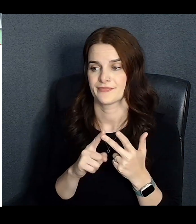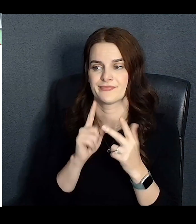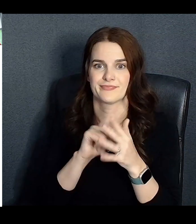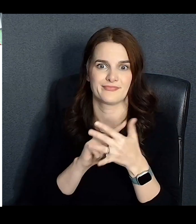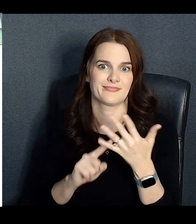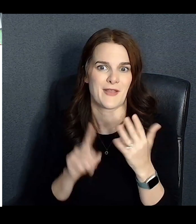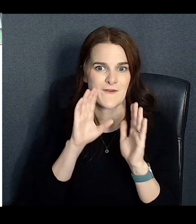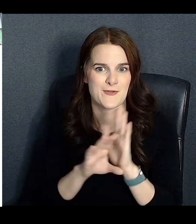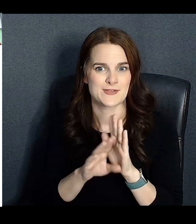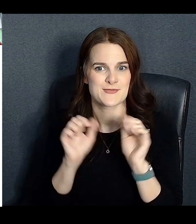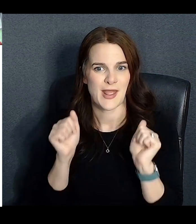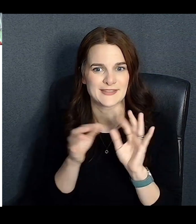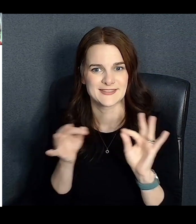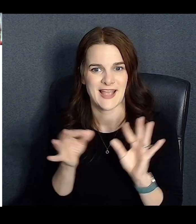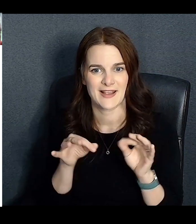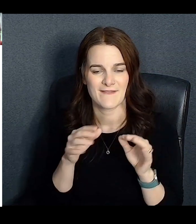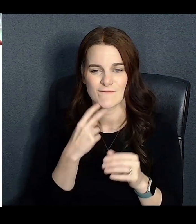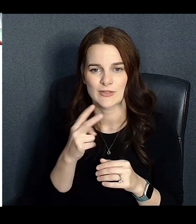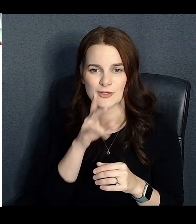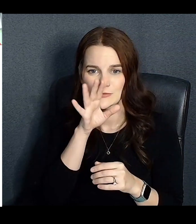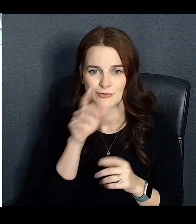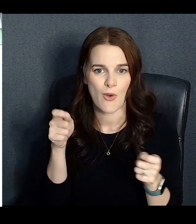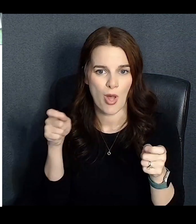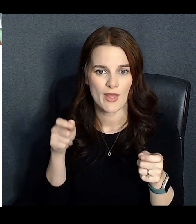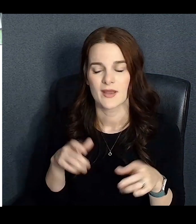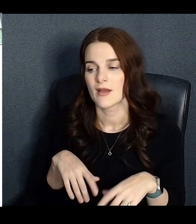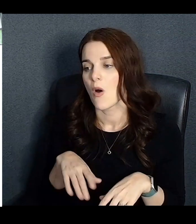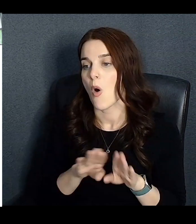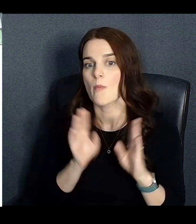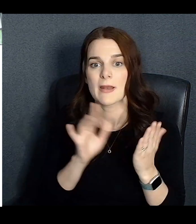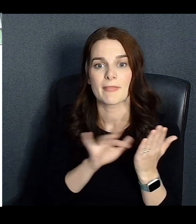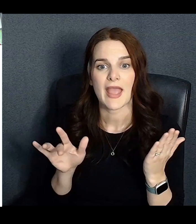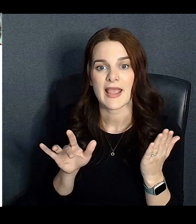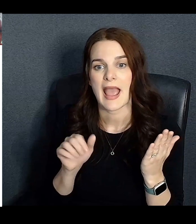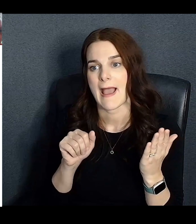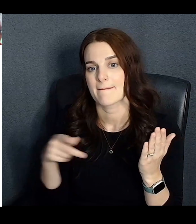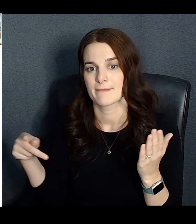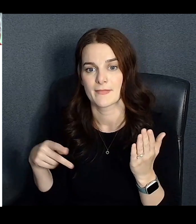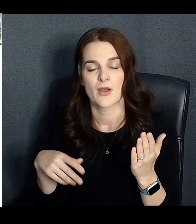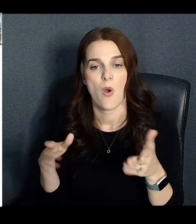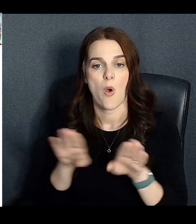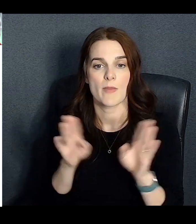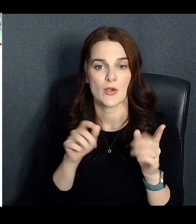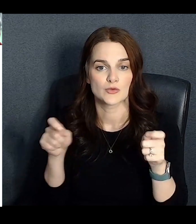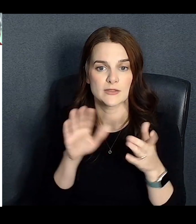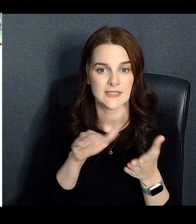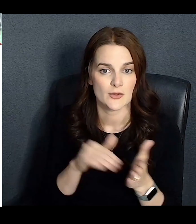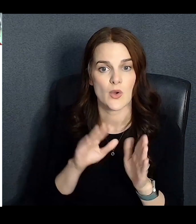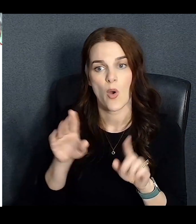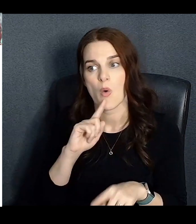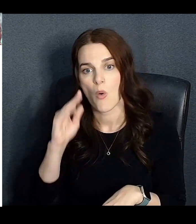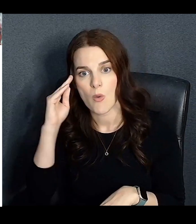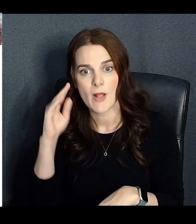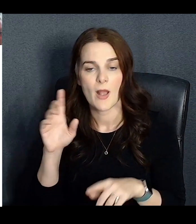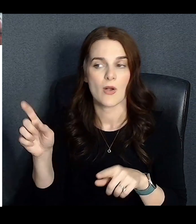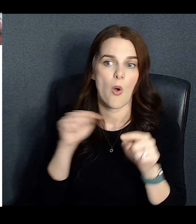of things you can say in voice control. Things like open blank application or open control center, go home,